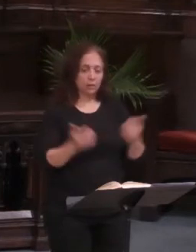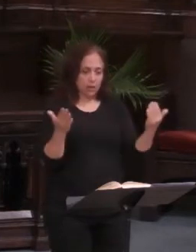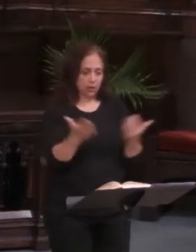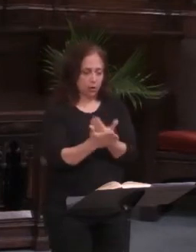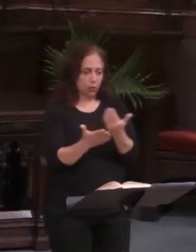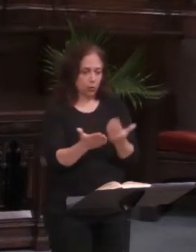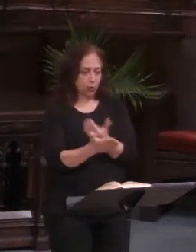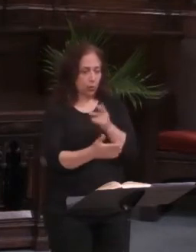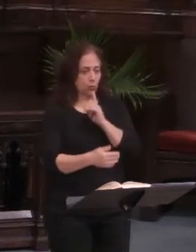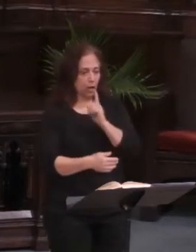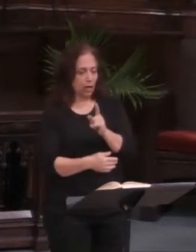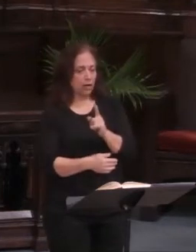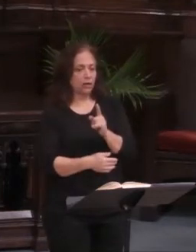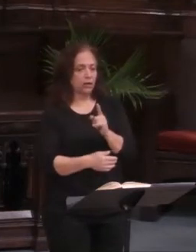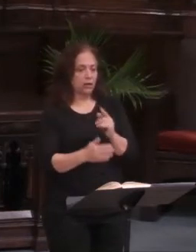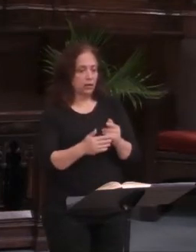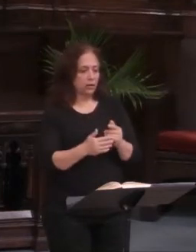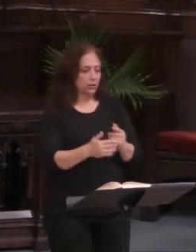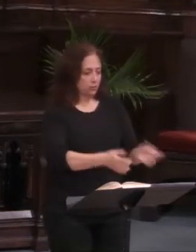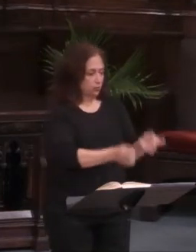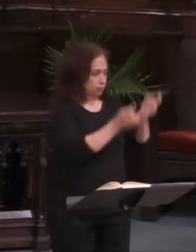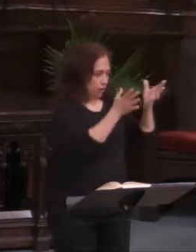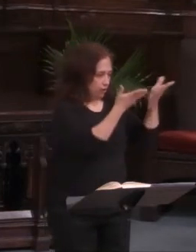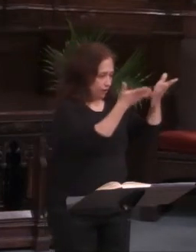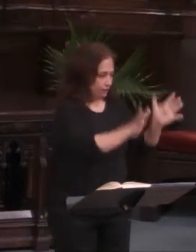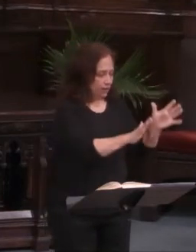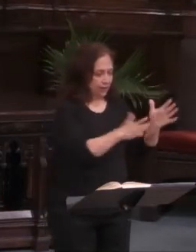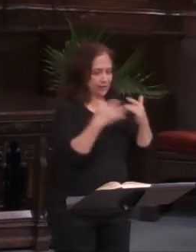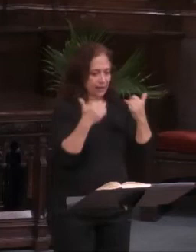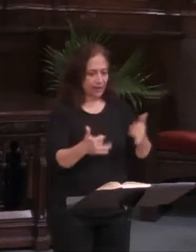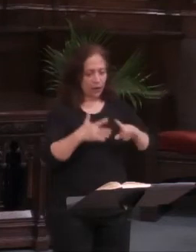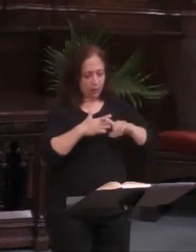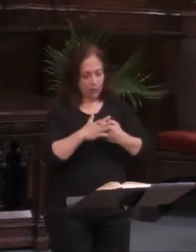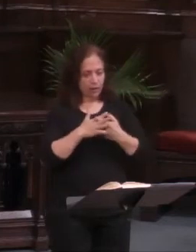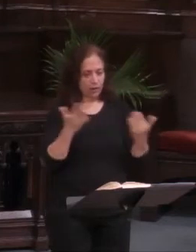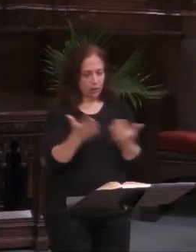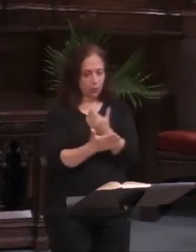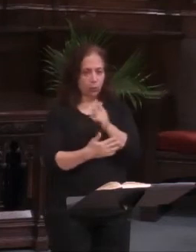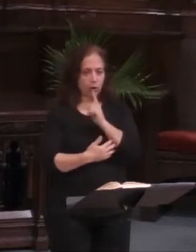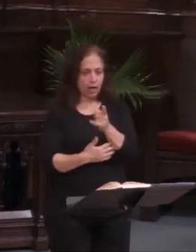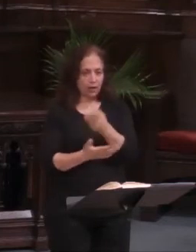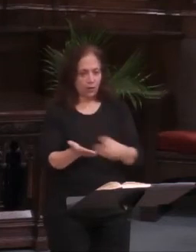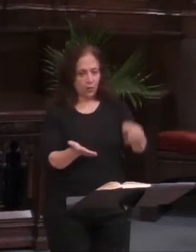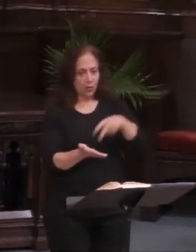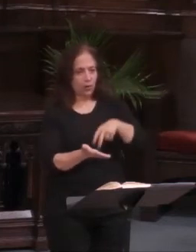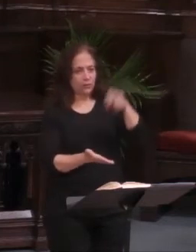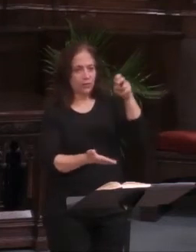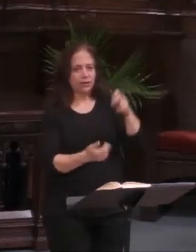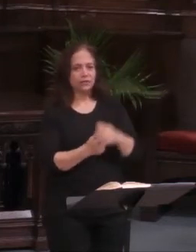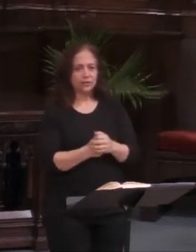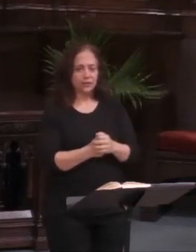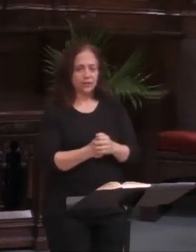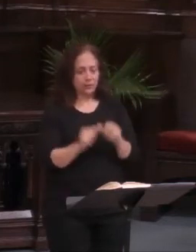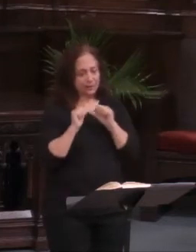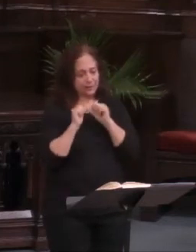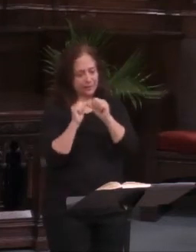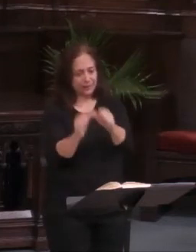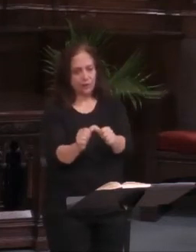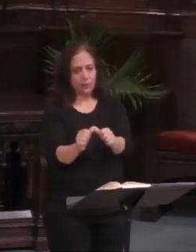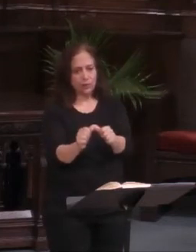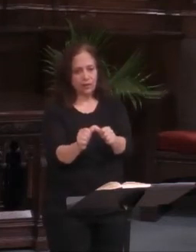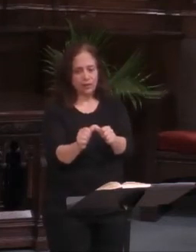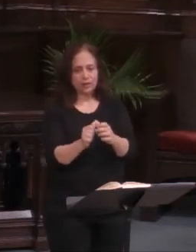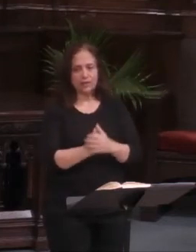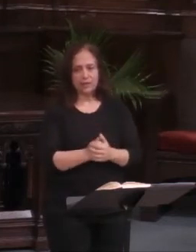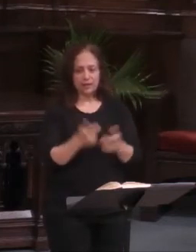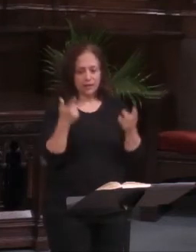new reality after tragedy was now beginning. Resurrection was continuing